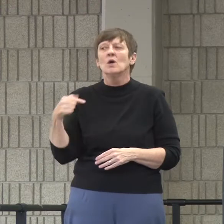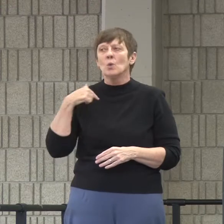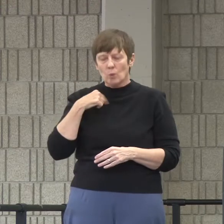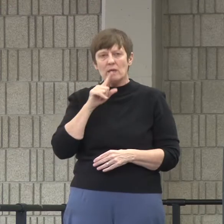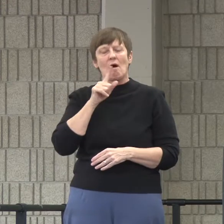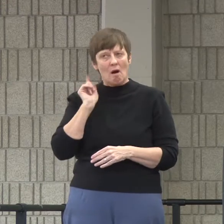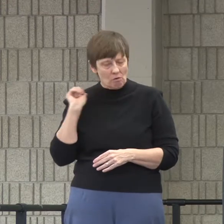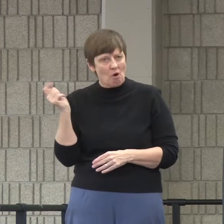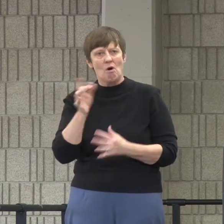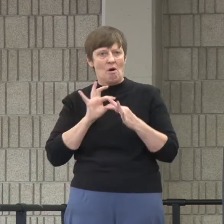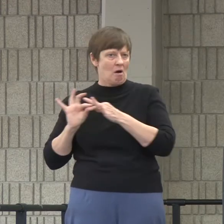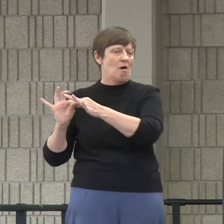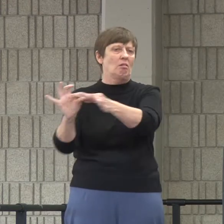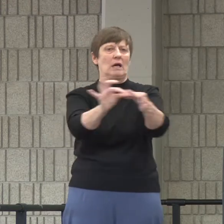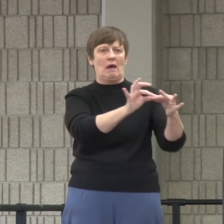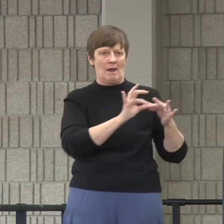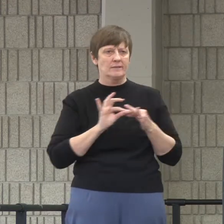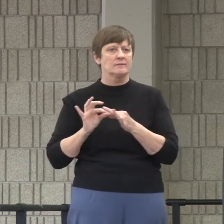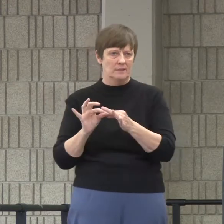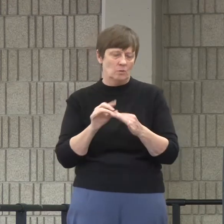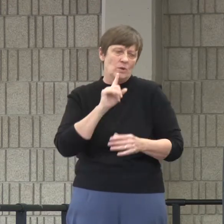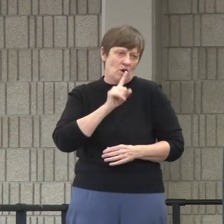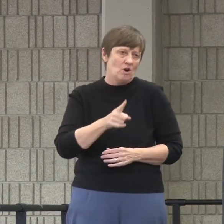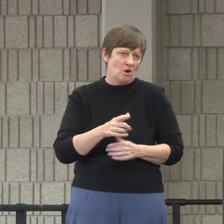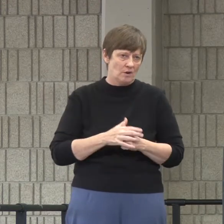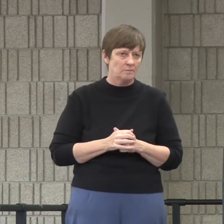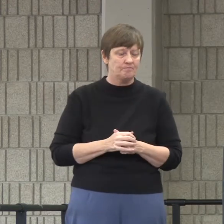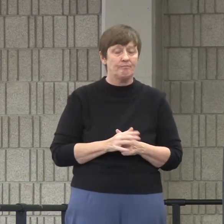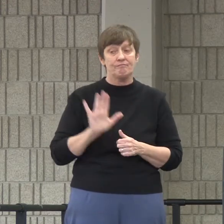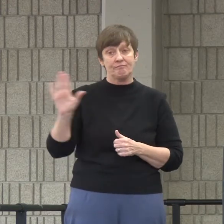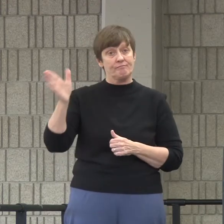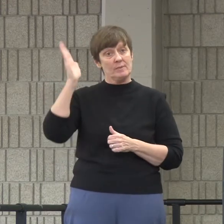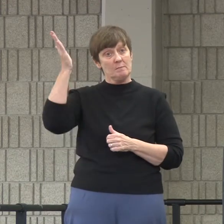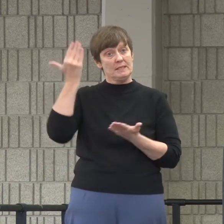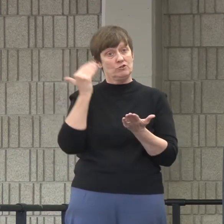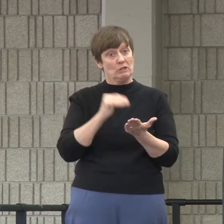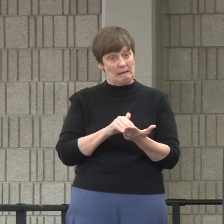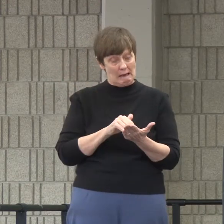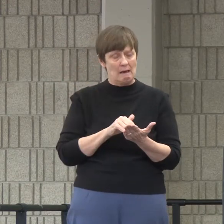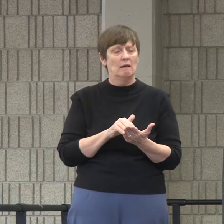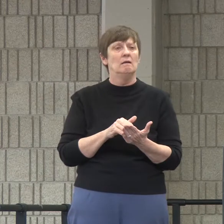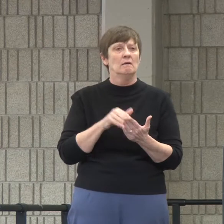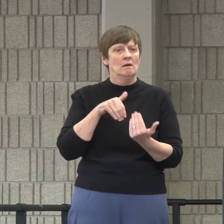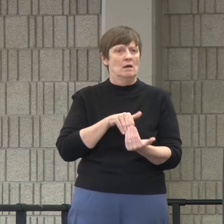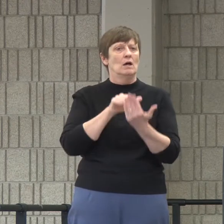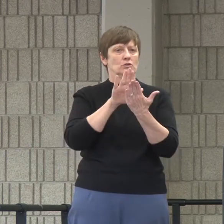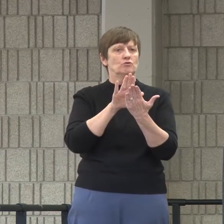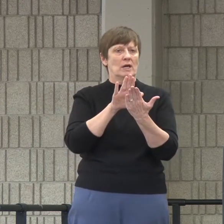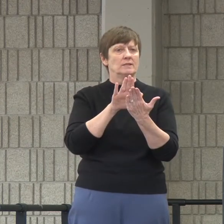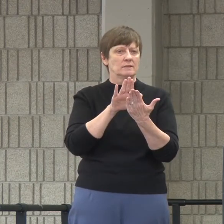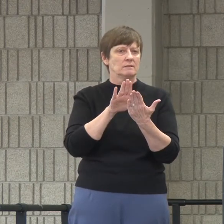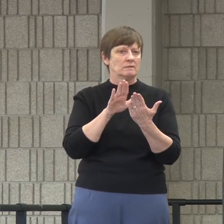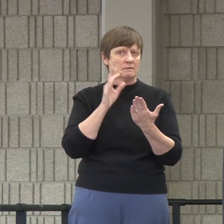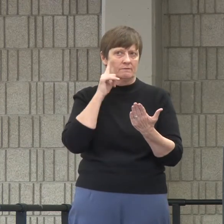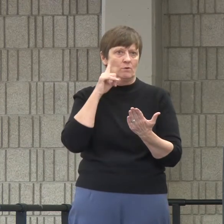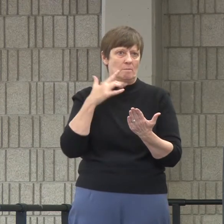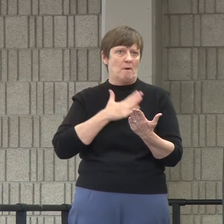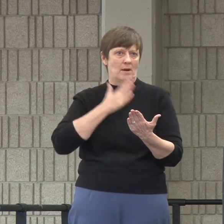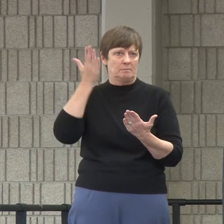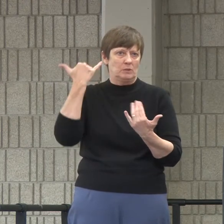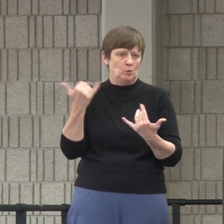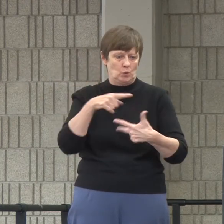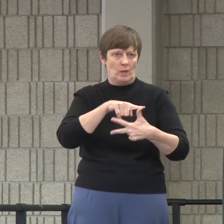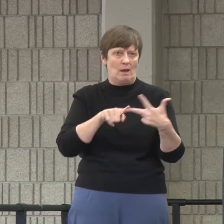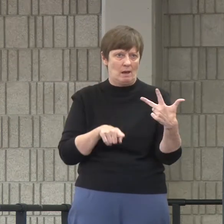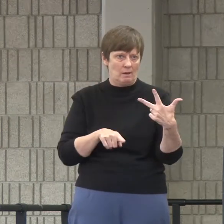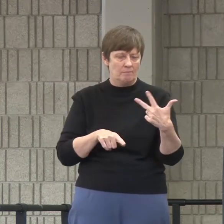connected. Dr. King's speech, again, addressed exactly what I was charged with speaking with today.